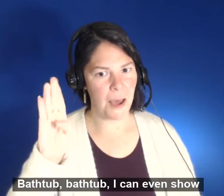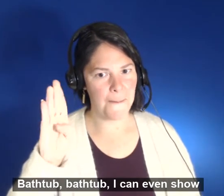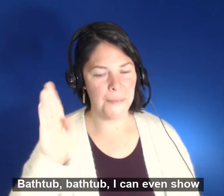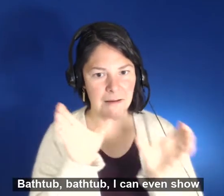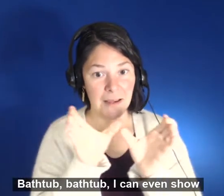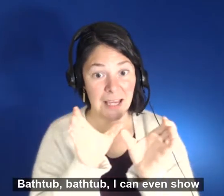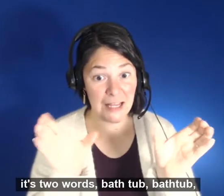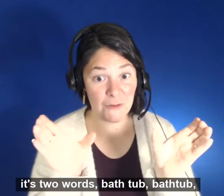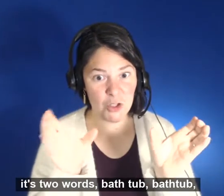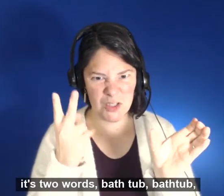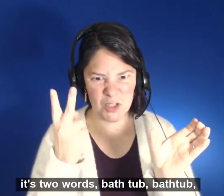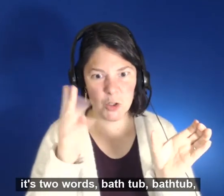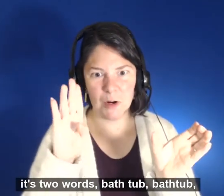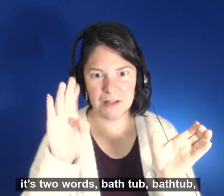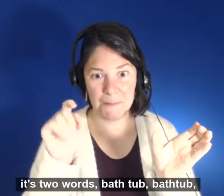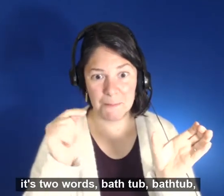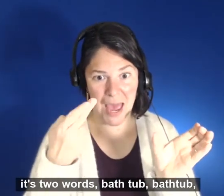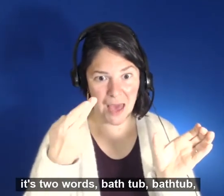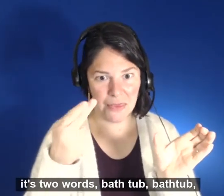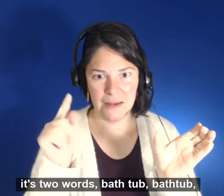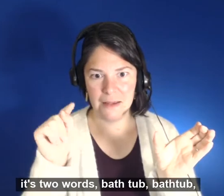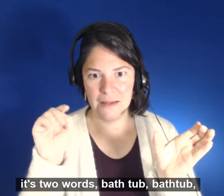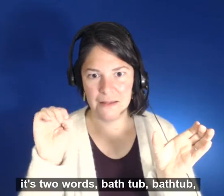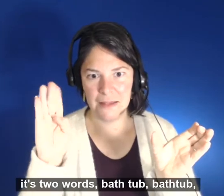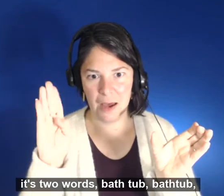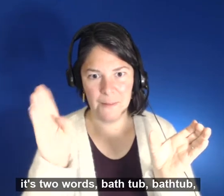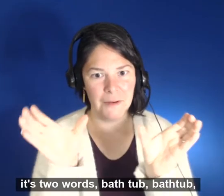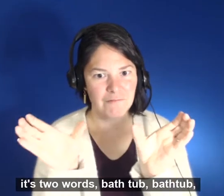Bathtub. It can even show it's 2 words. Bath, tub.